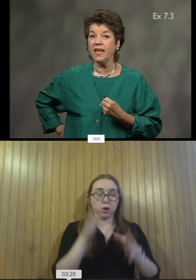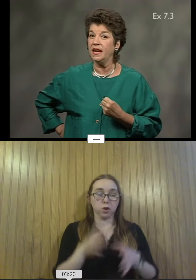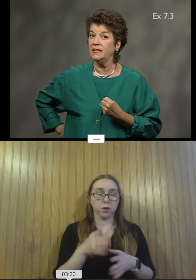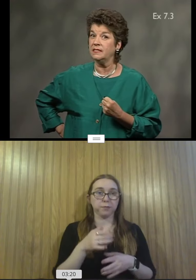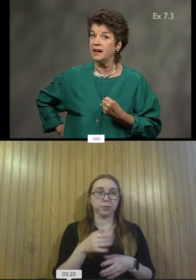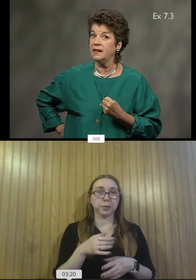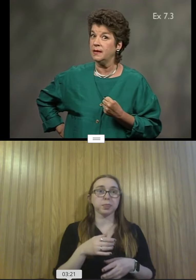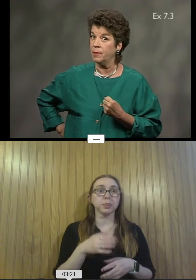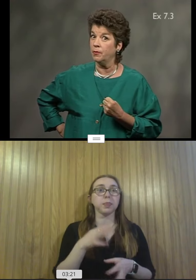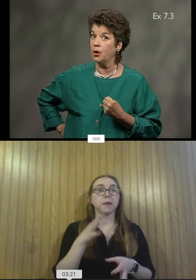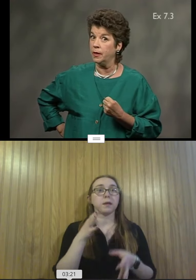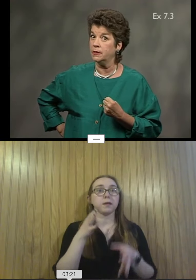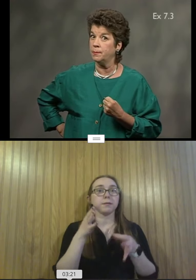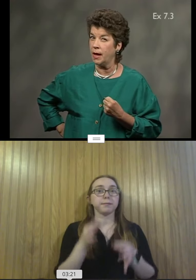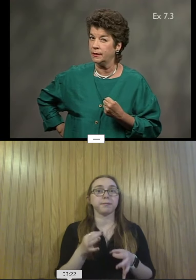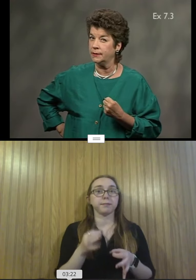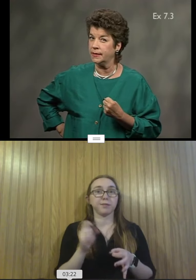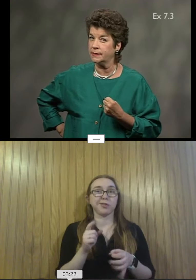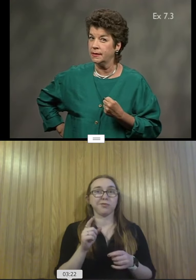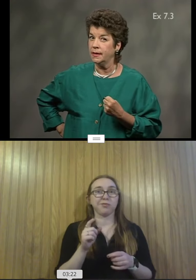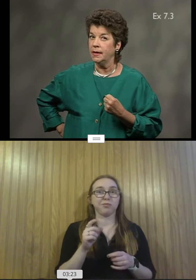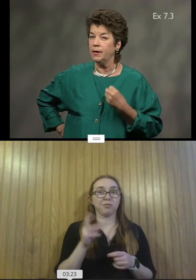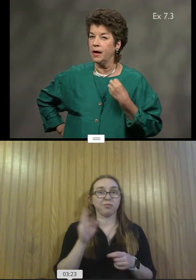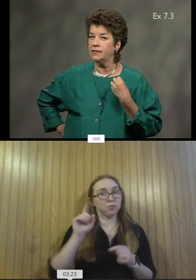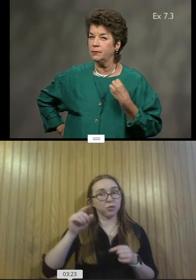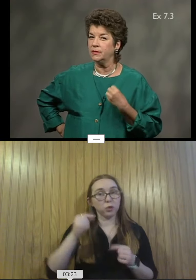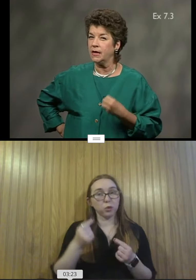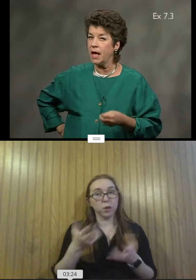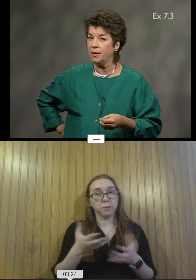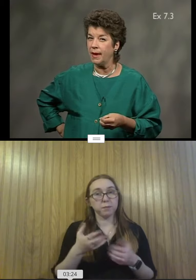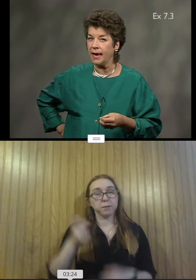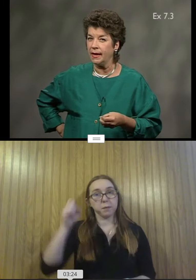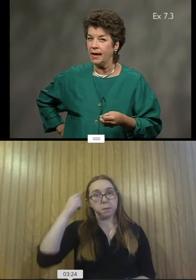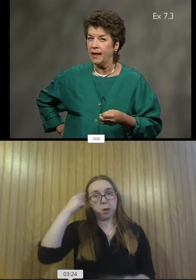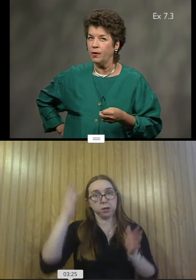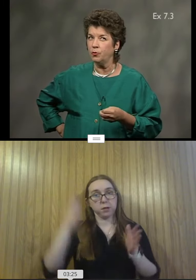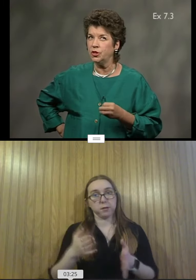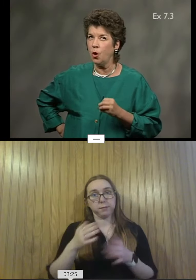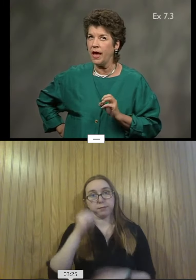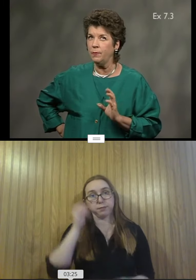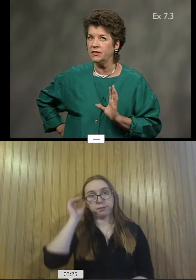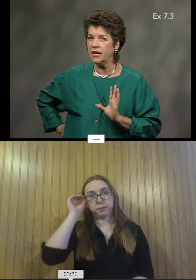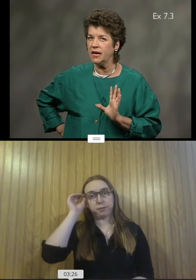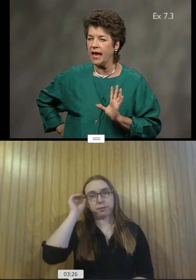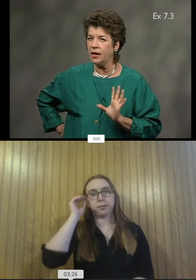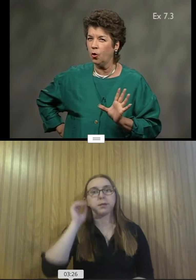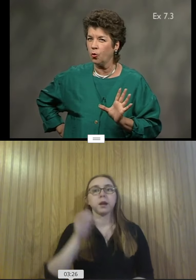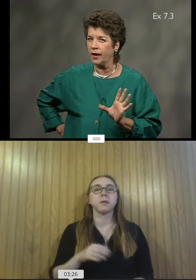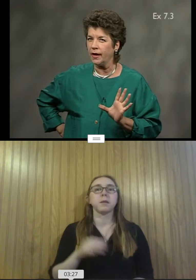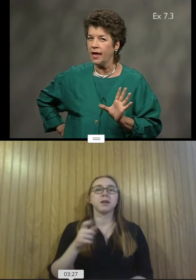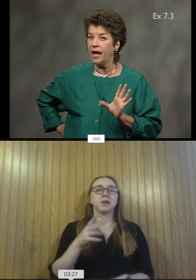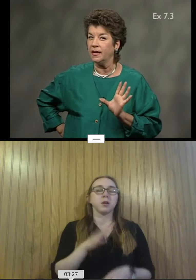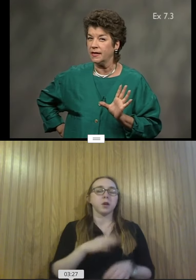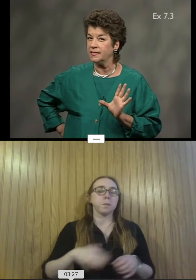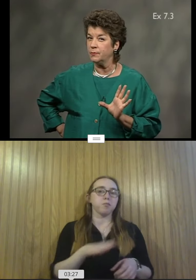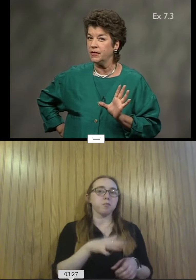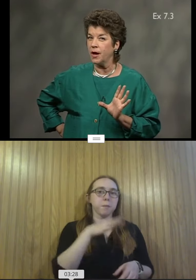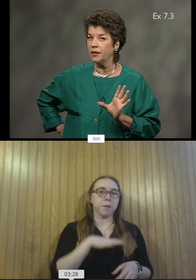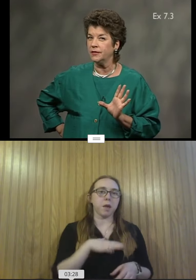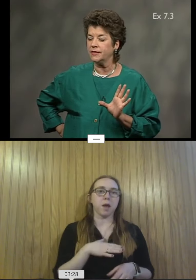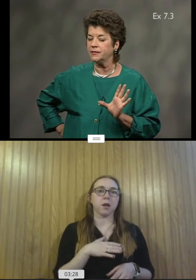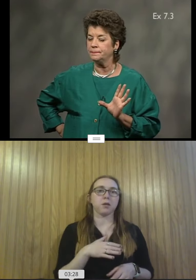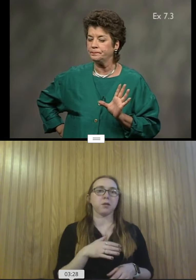and then he decided he'd better go into politics. Because he was a common man, there was no way he was going to gain glory unless he